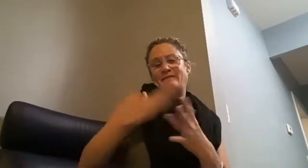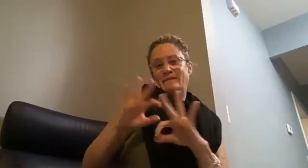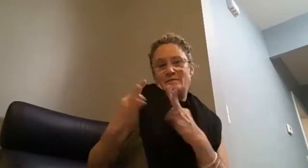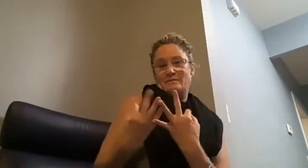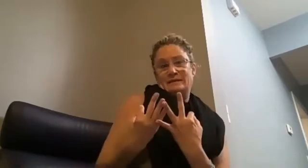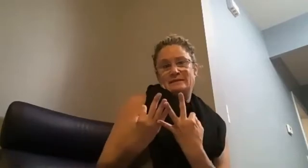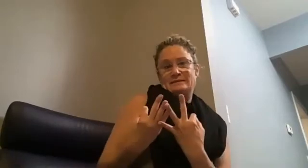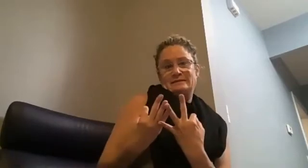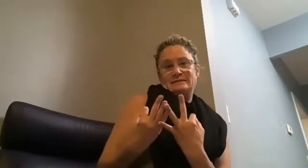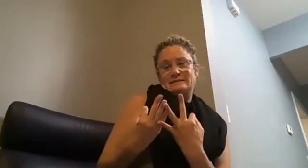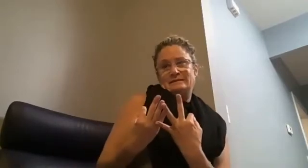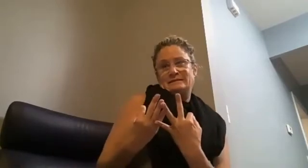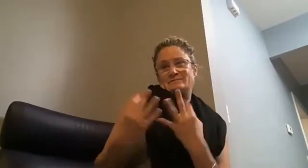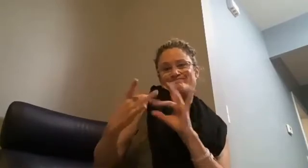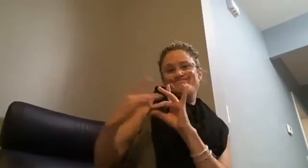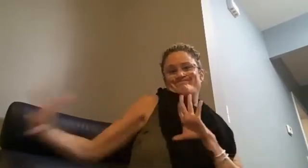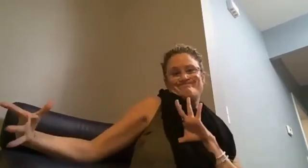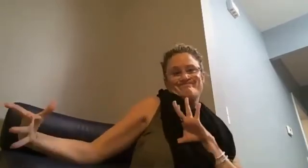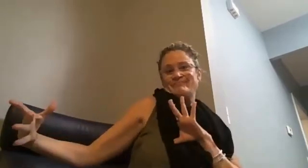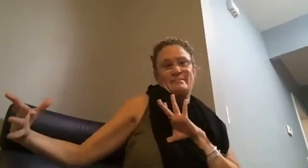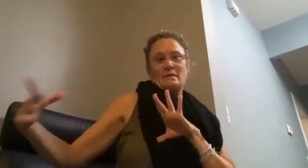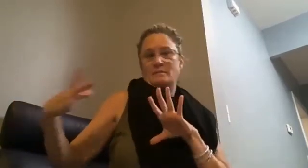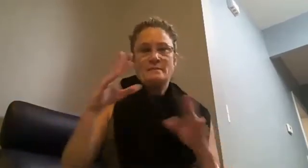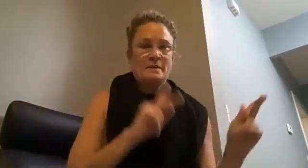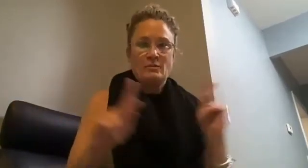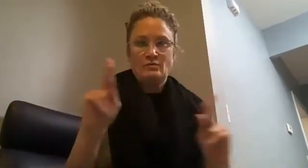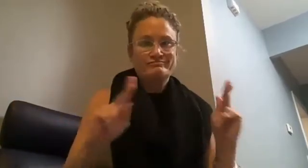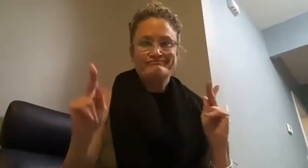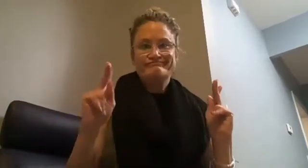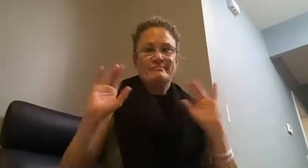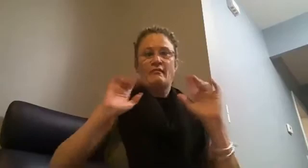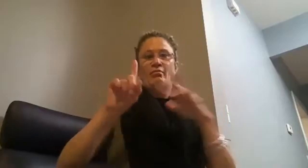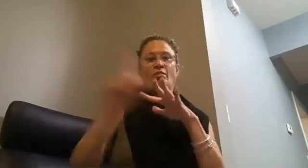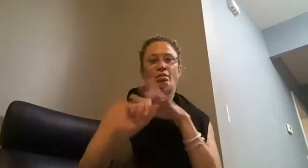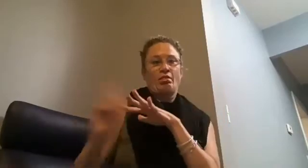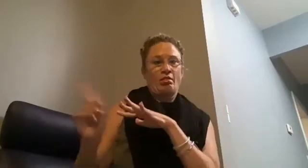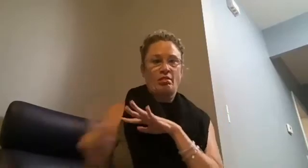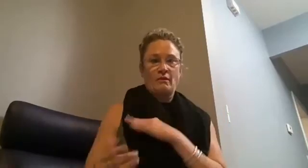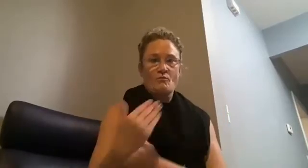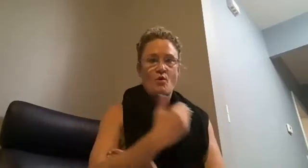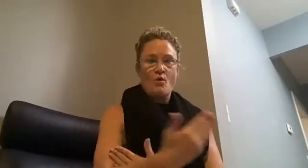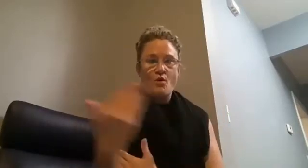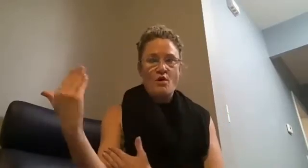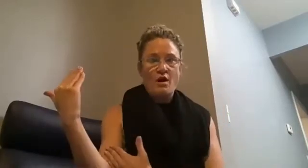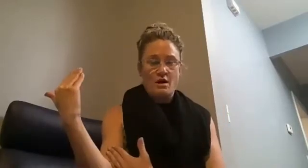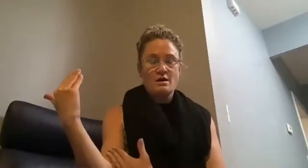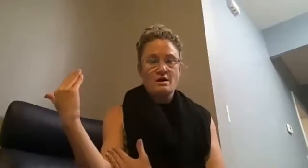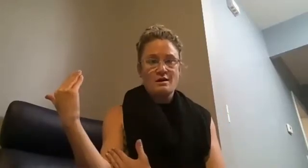me. I don't have people left in my life. In the mornings when the sun is coming through the corrugated steel that covers the dumpster